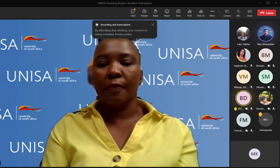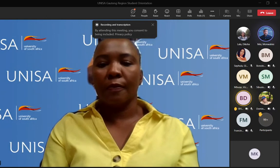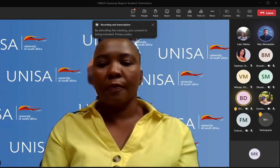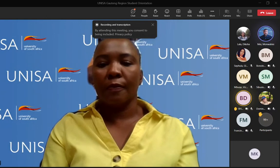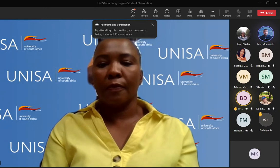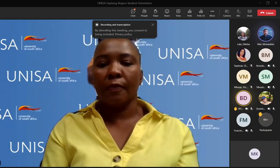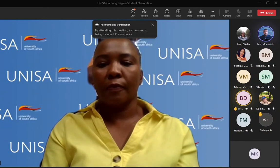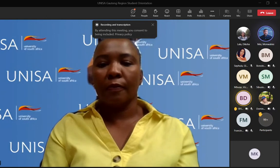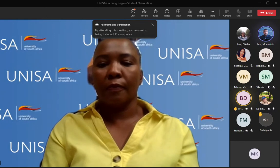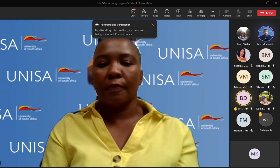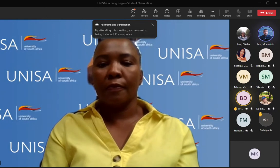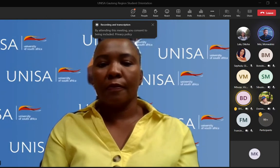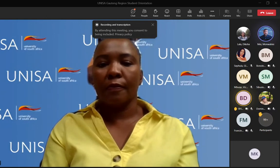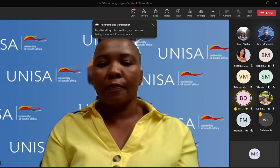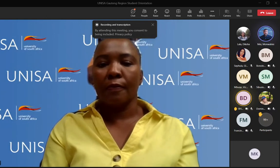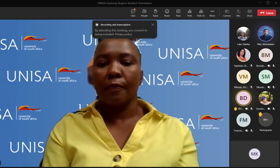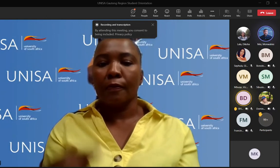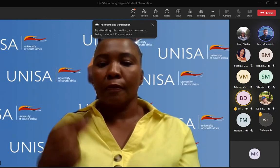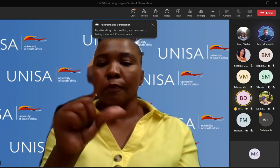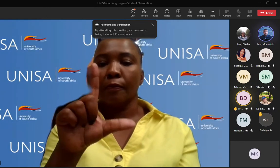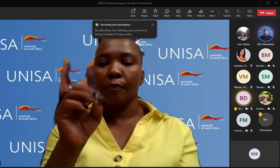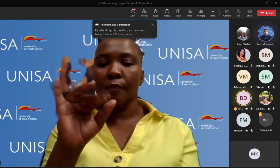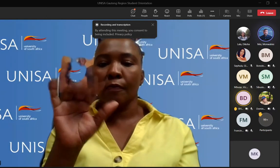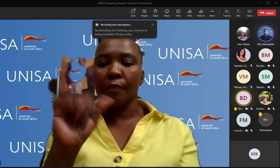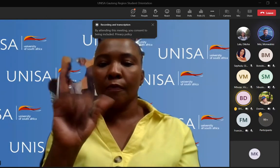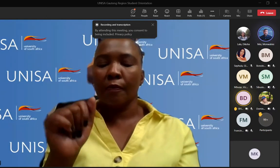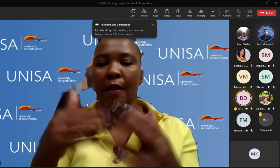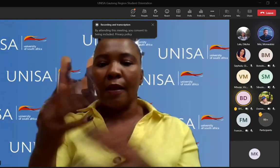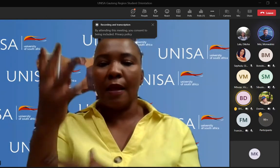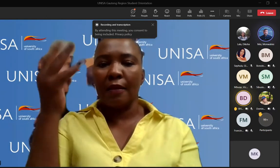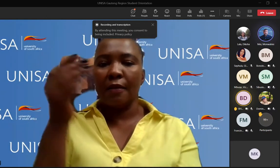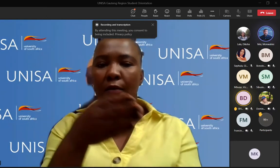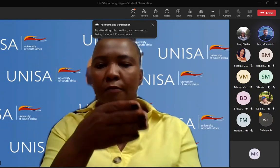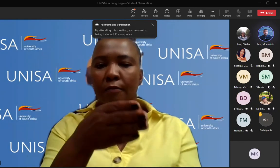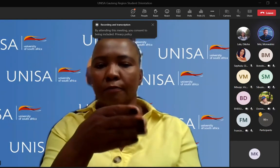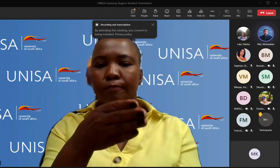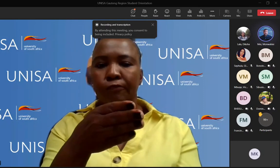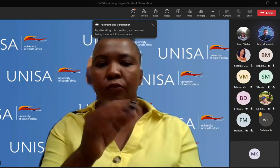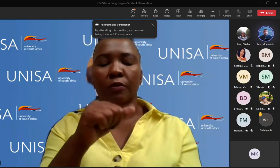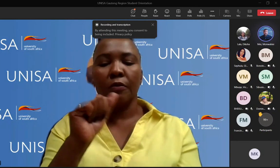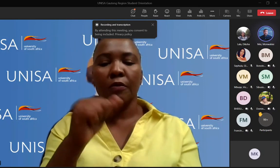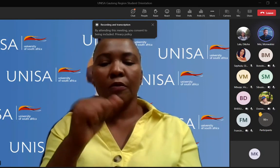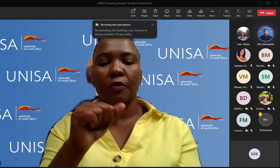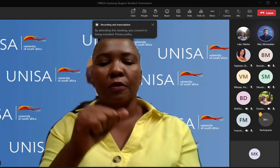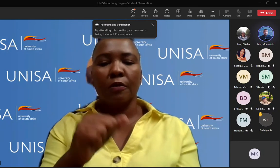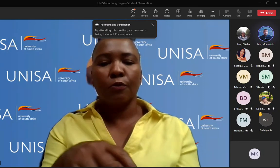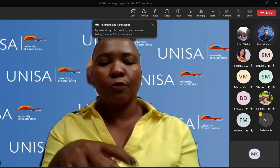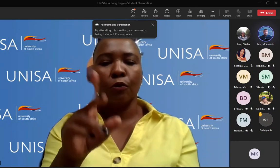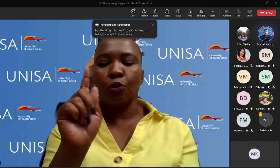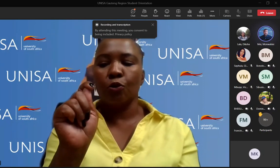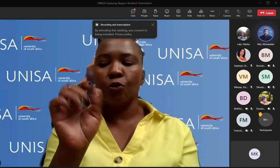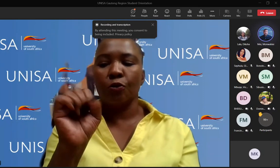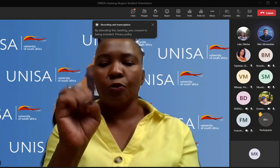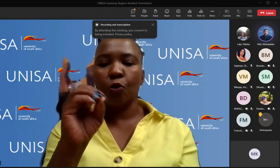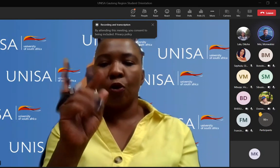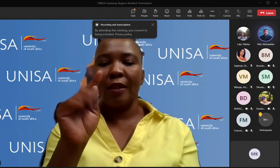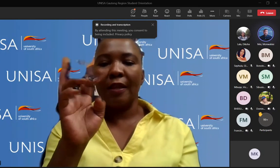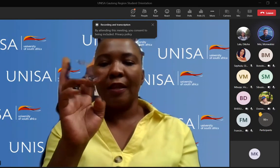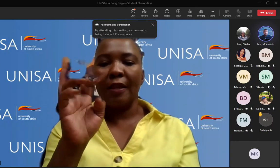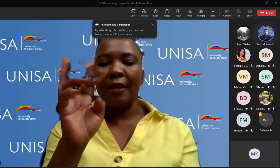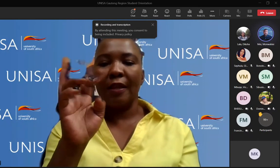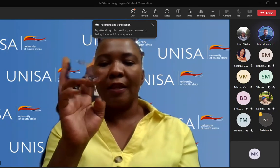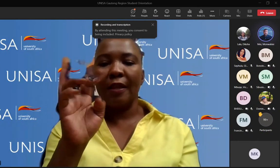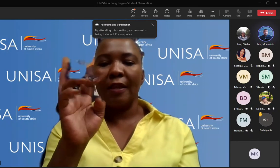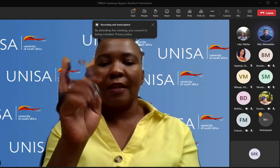glow yes we have a hand from hot seats or dirty okay